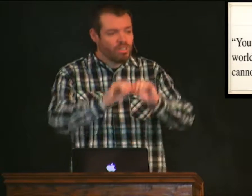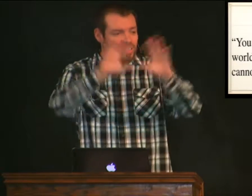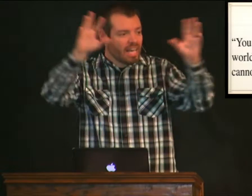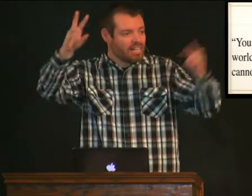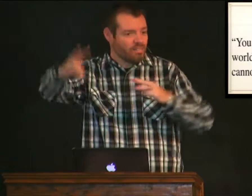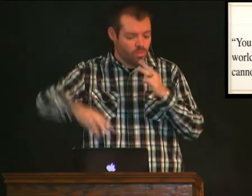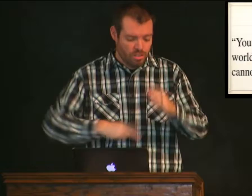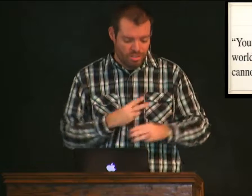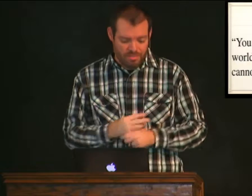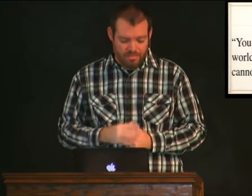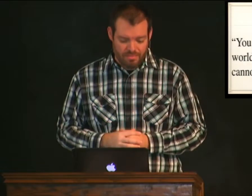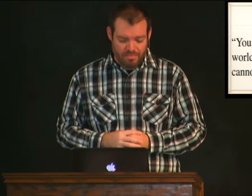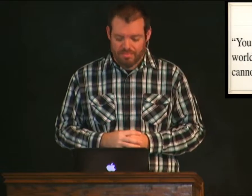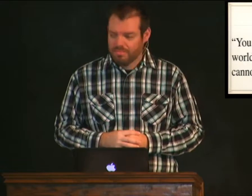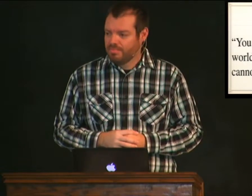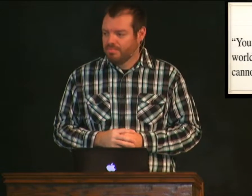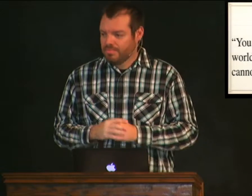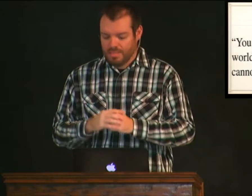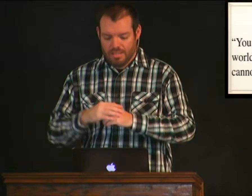You are the light of the world.